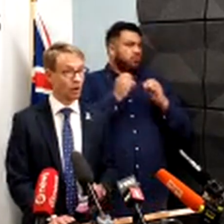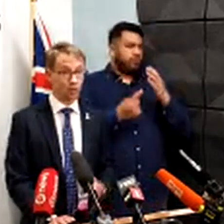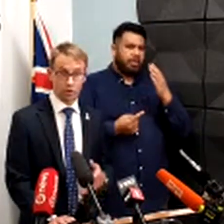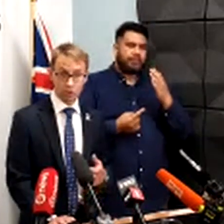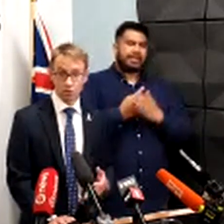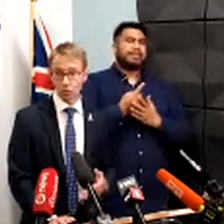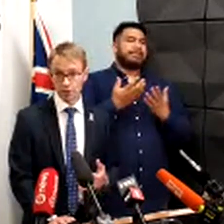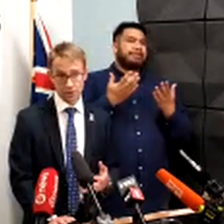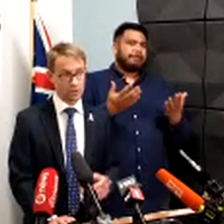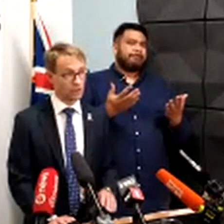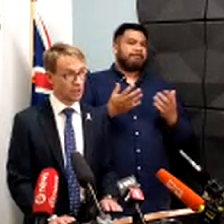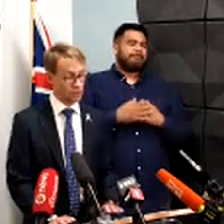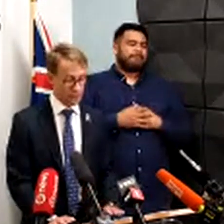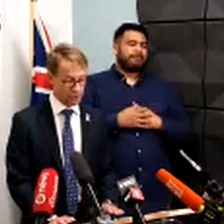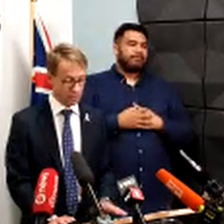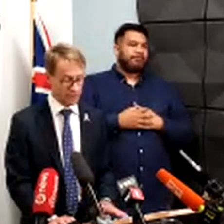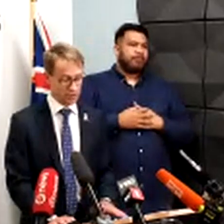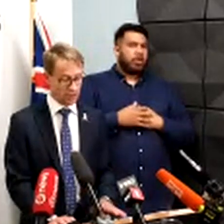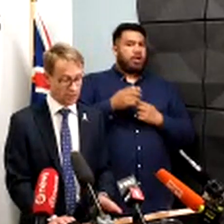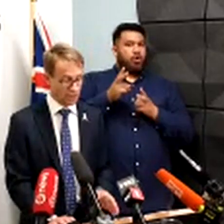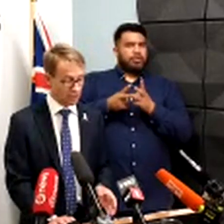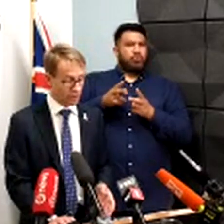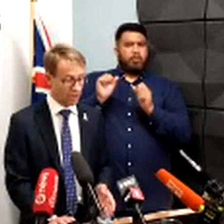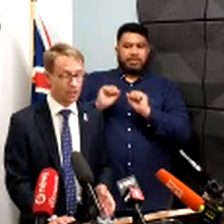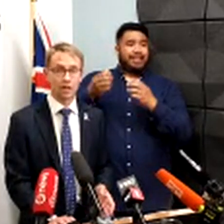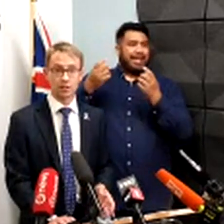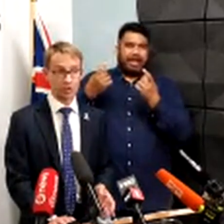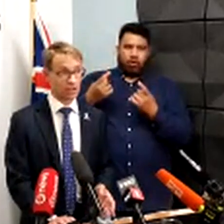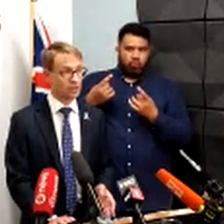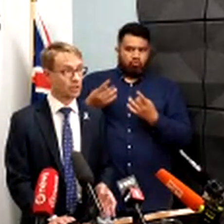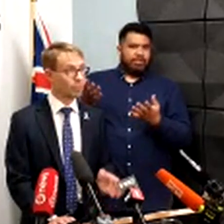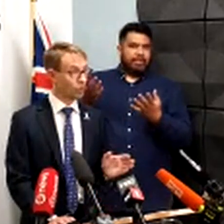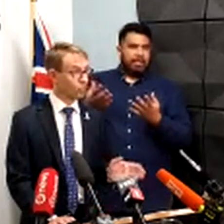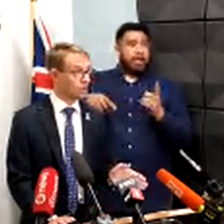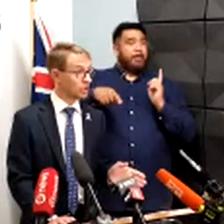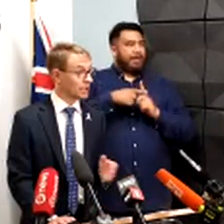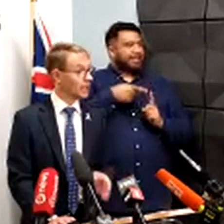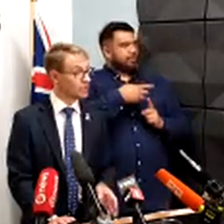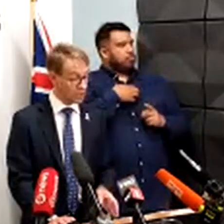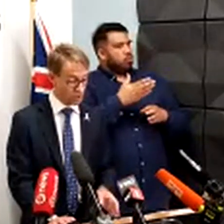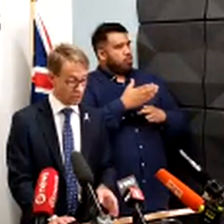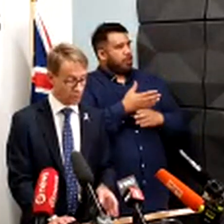impact on the usual business that DHBs have been undertaking, and we are discussing both